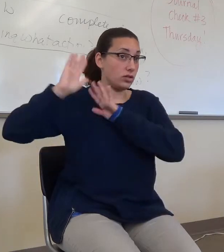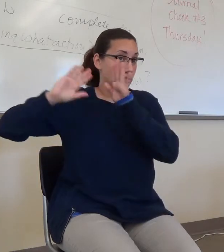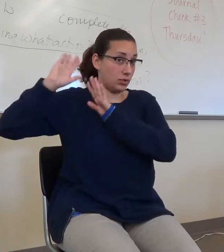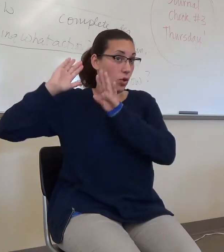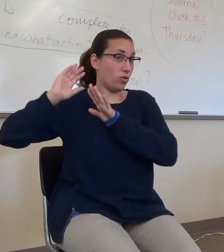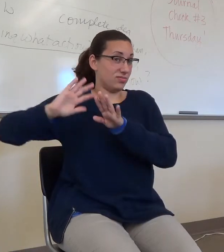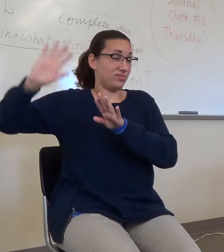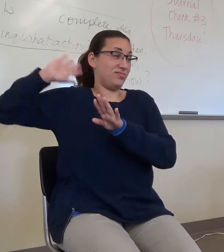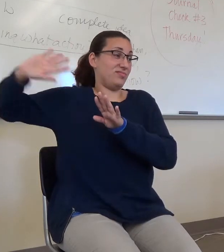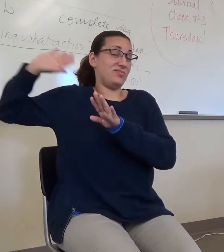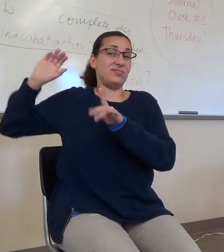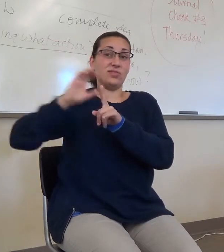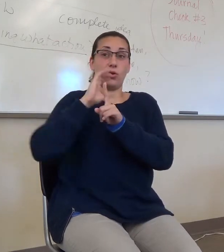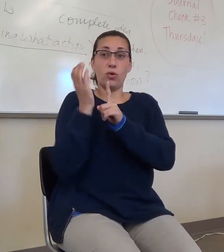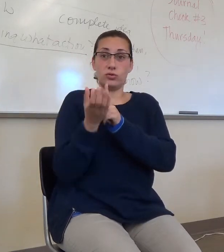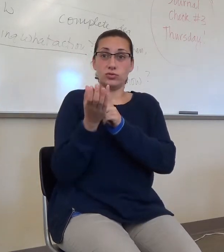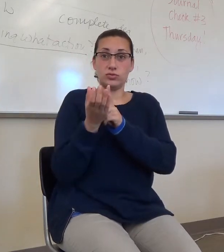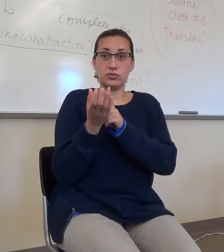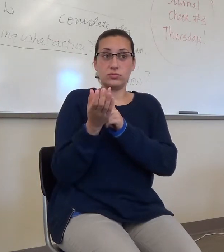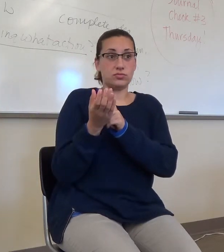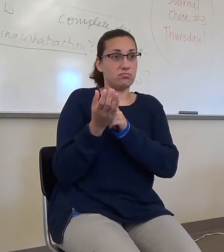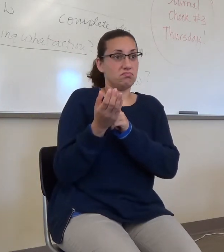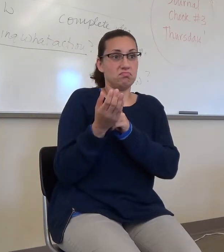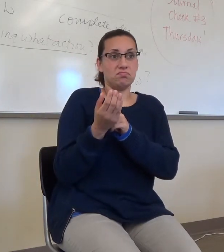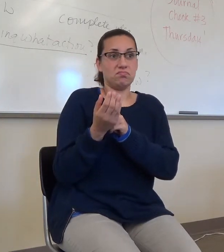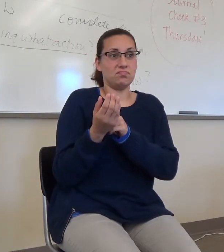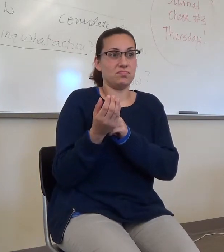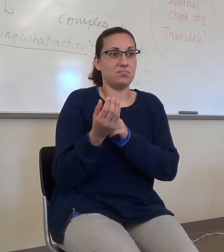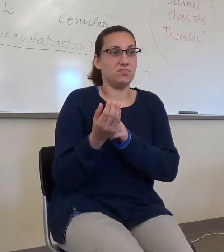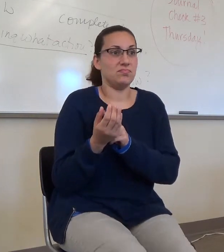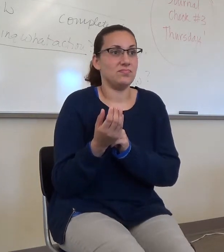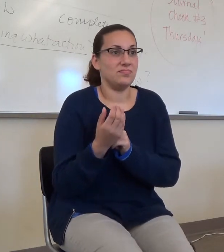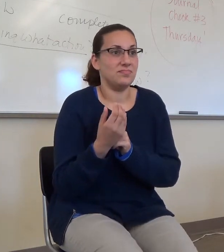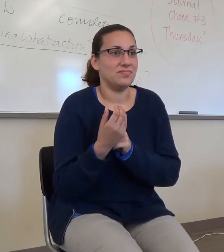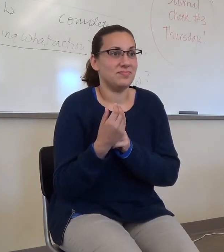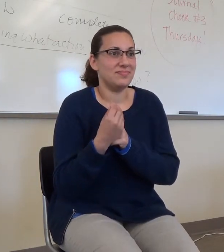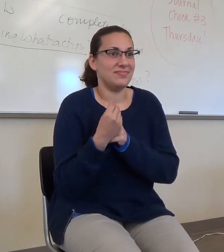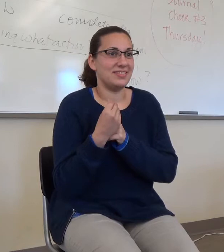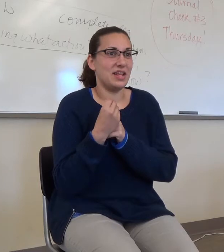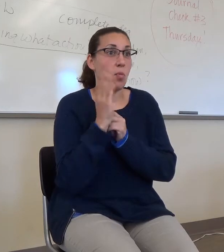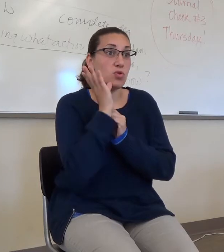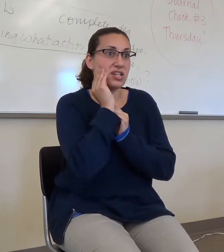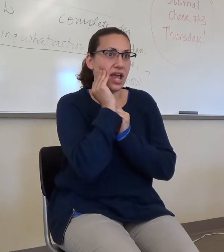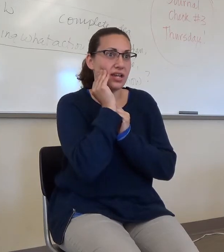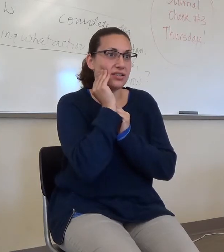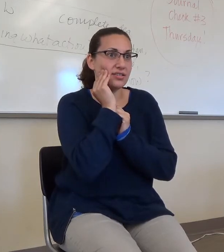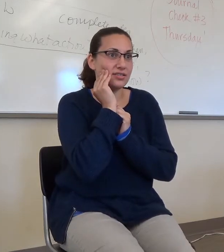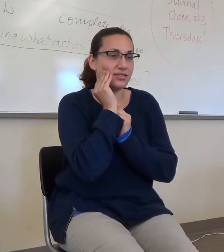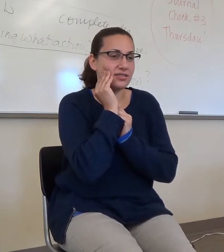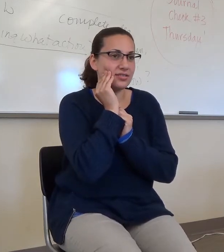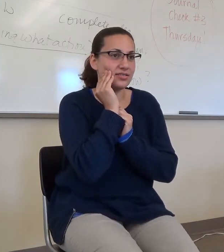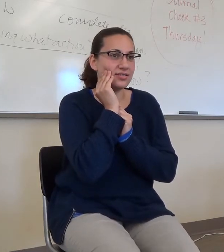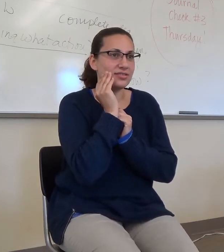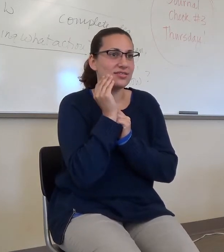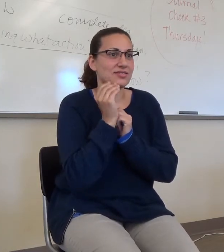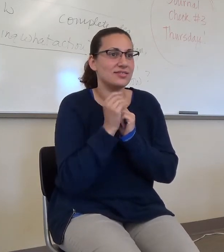so we kind of say, oh no, we don't want to talk about this. But in ancient cultures, they openly